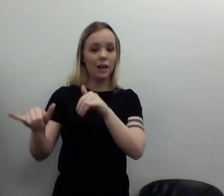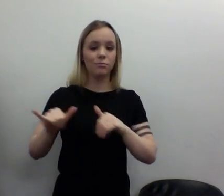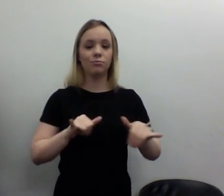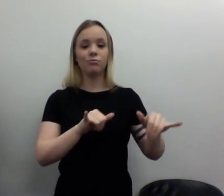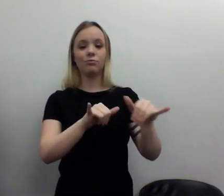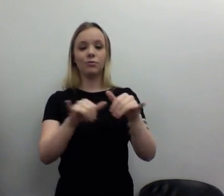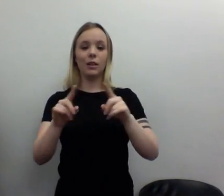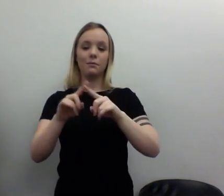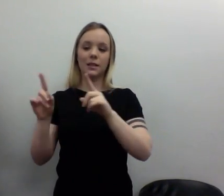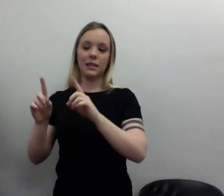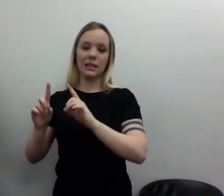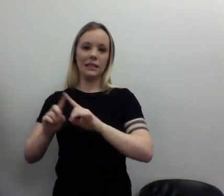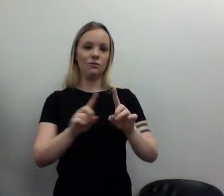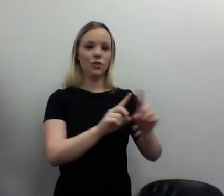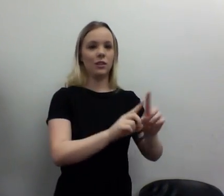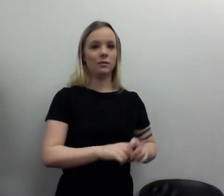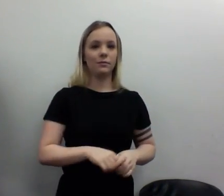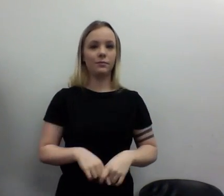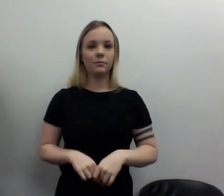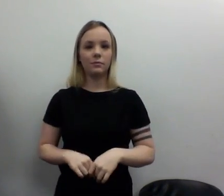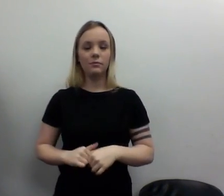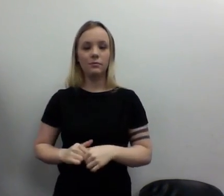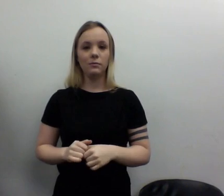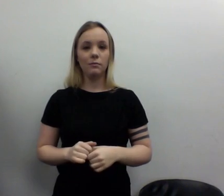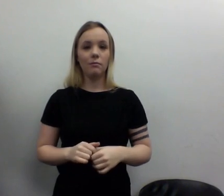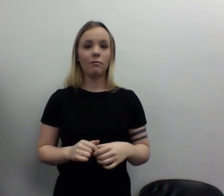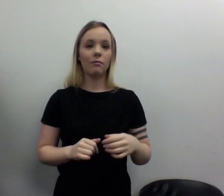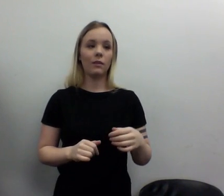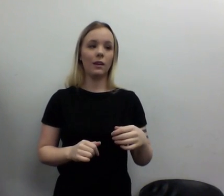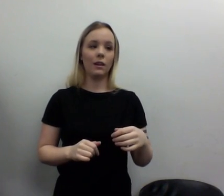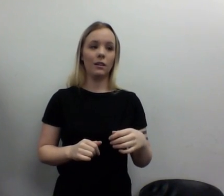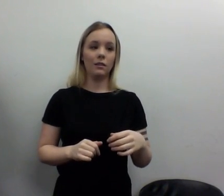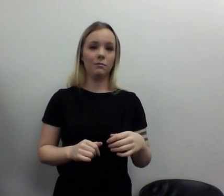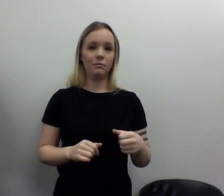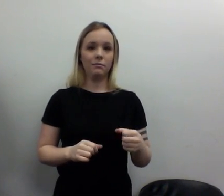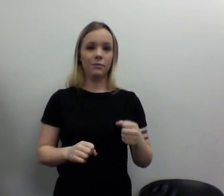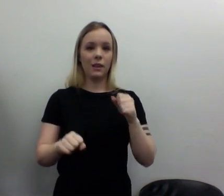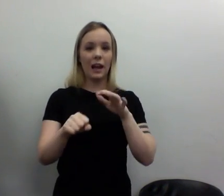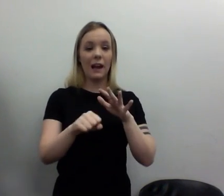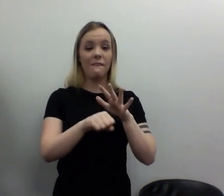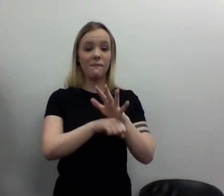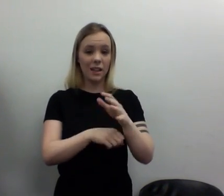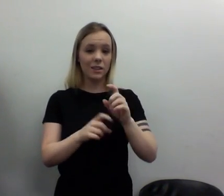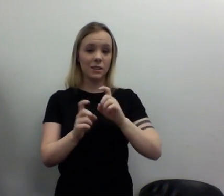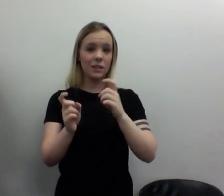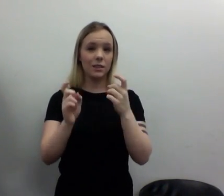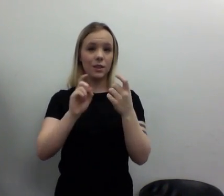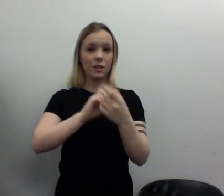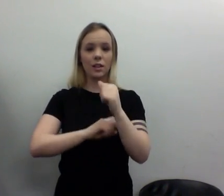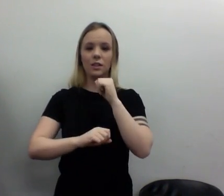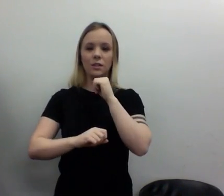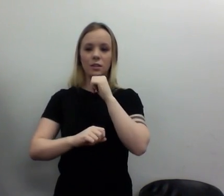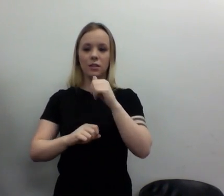since 1986. As a result, the effect of the change, the increase, is not spread evenly across the American